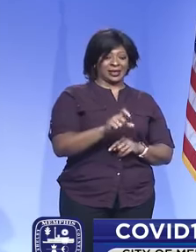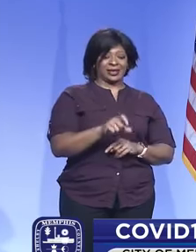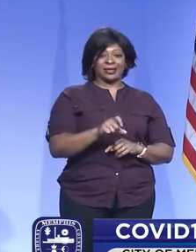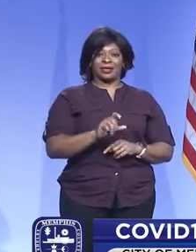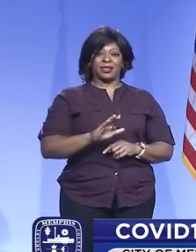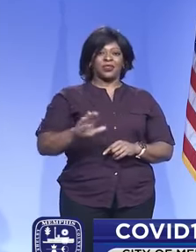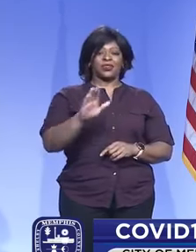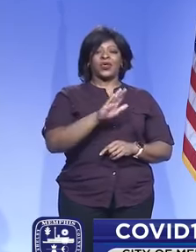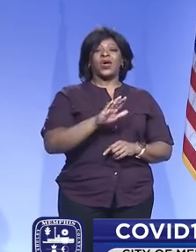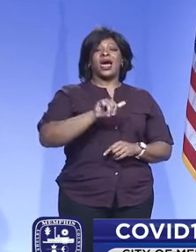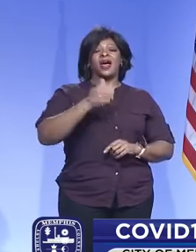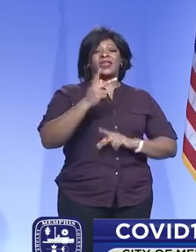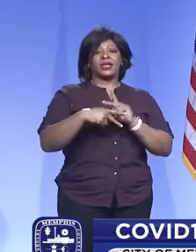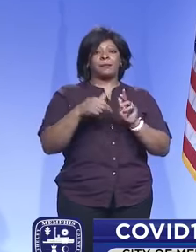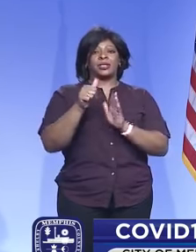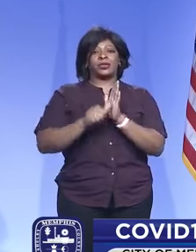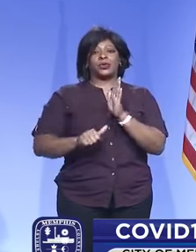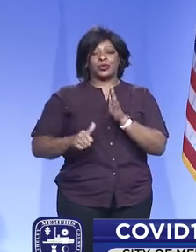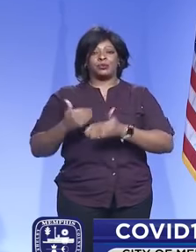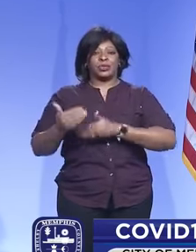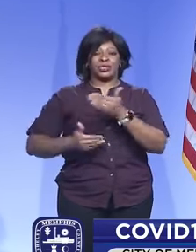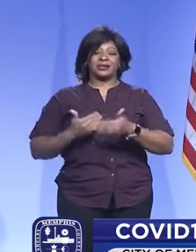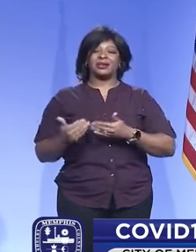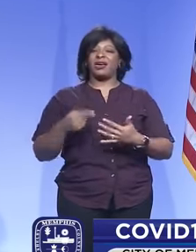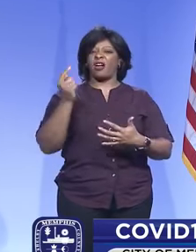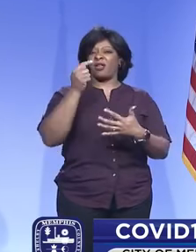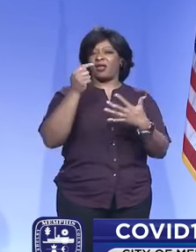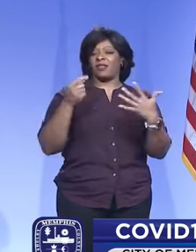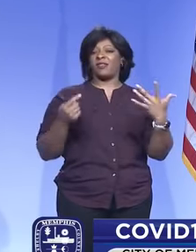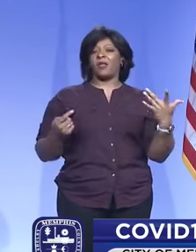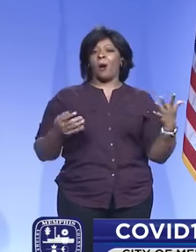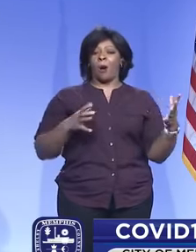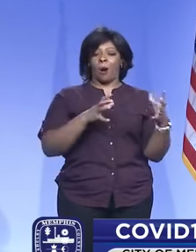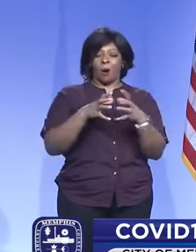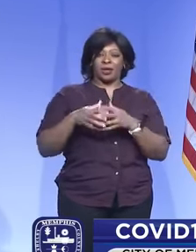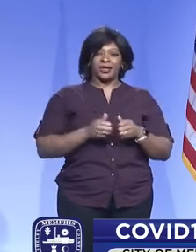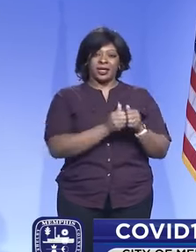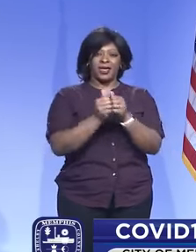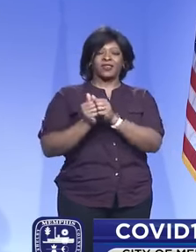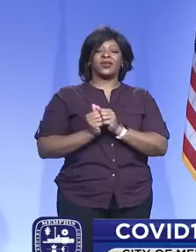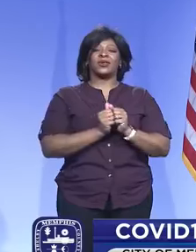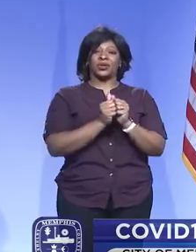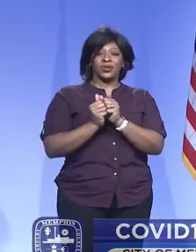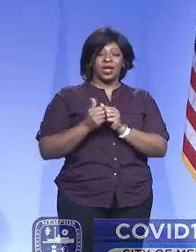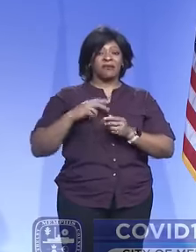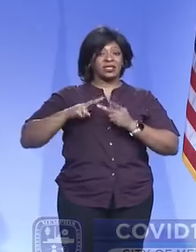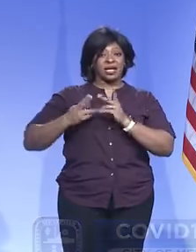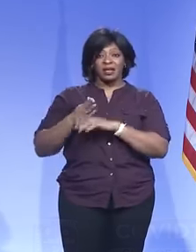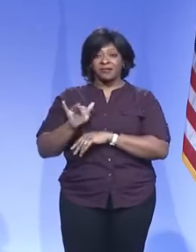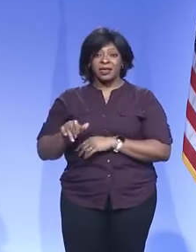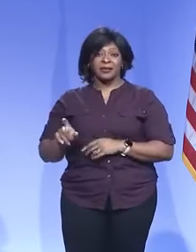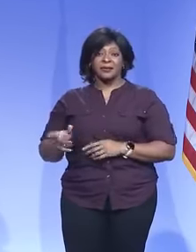their elective procedures. So it's all of those things together. You have a follow-up?